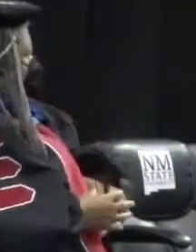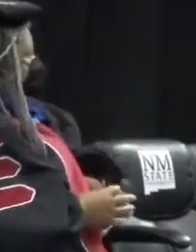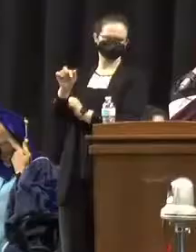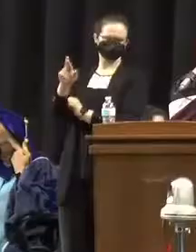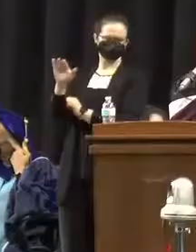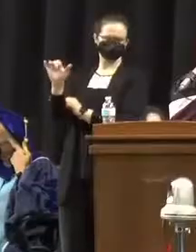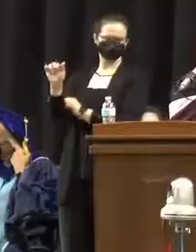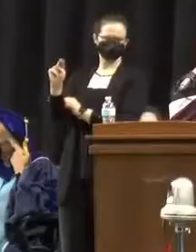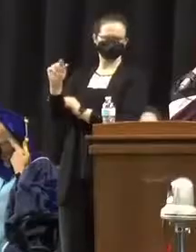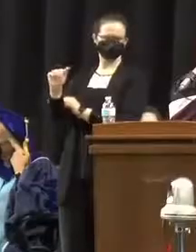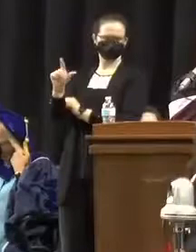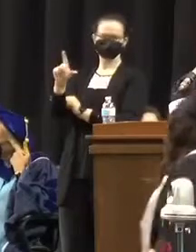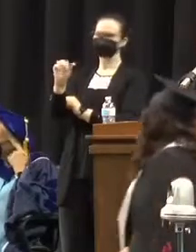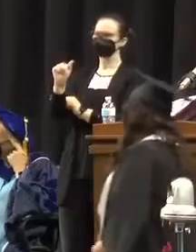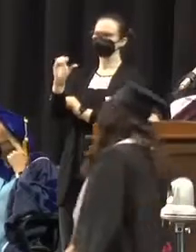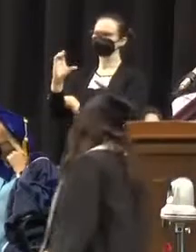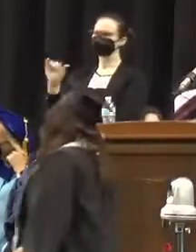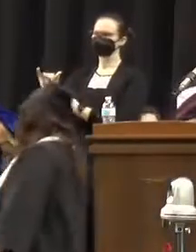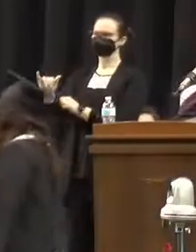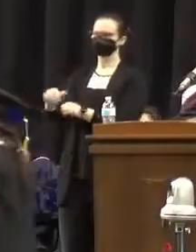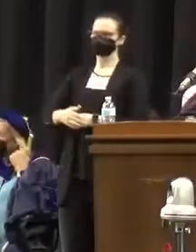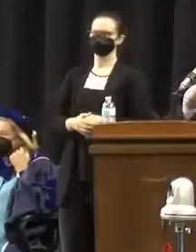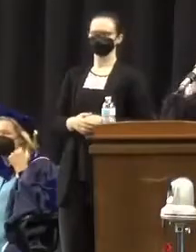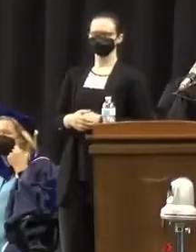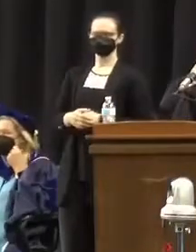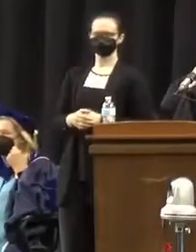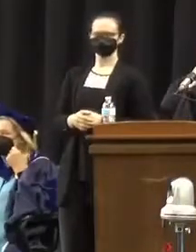Brianna Virginia Lacey.